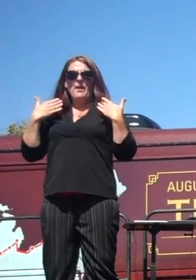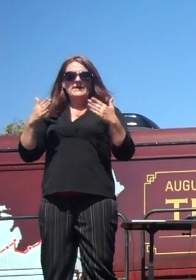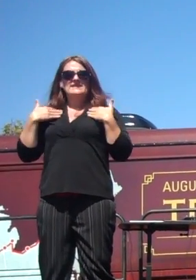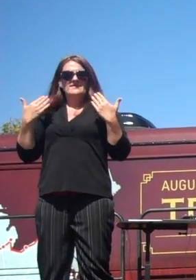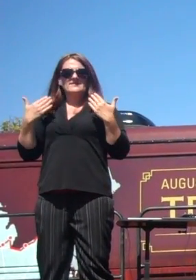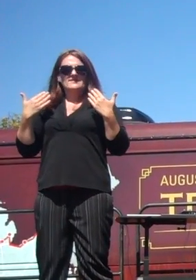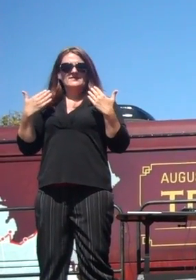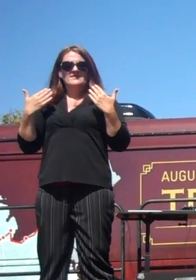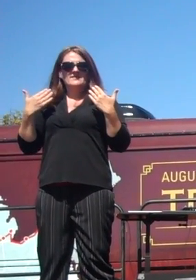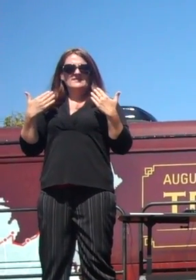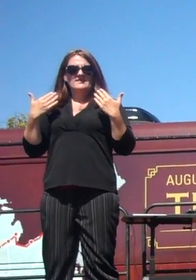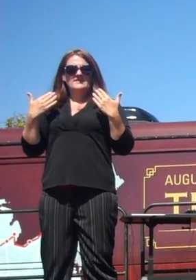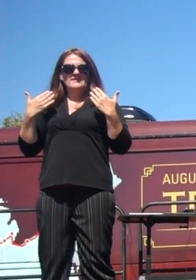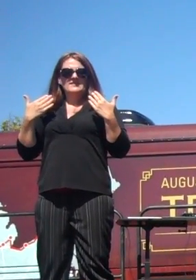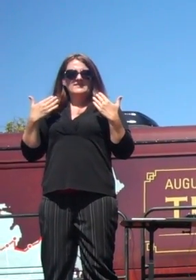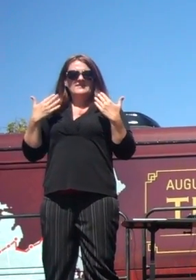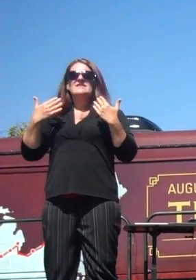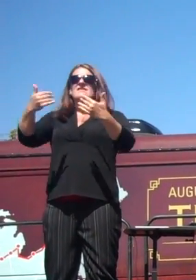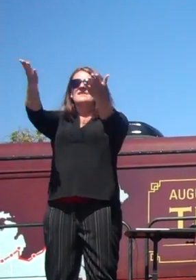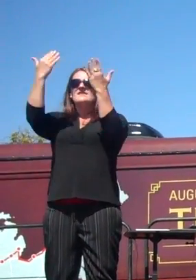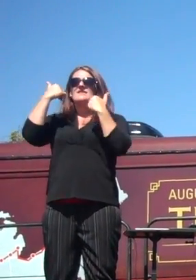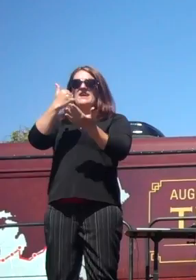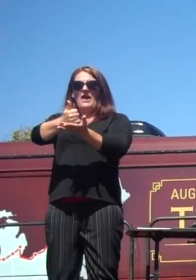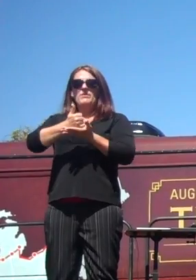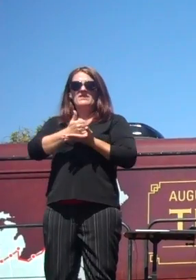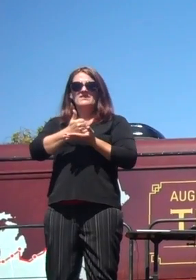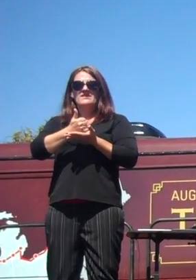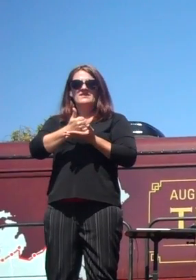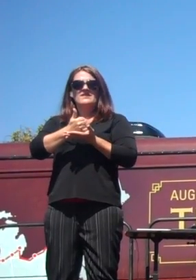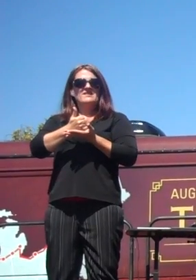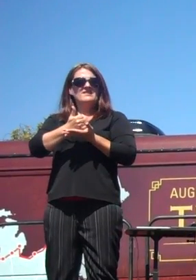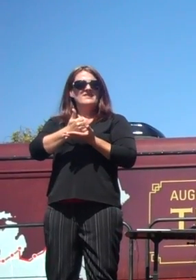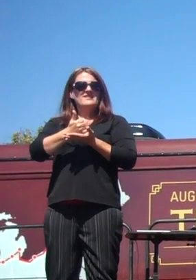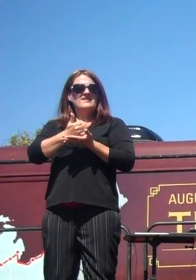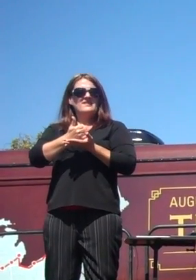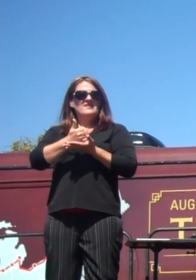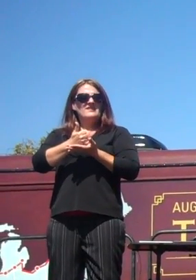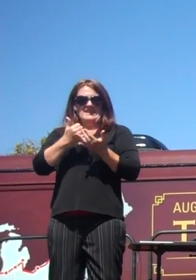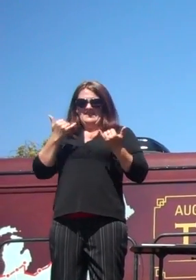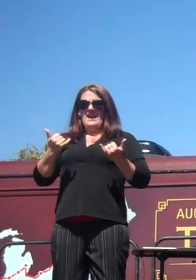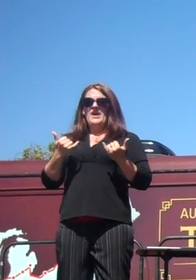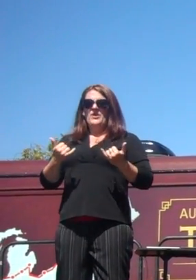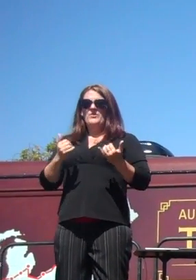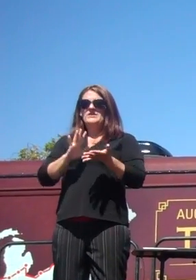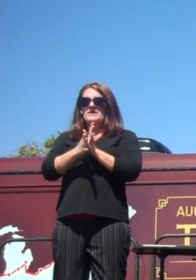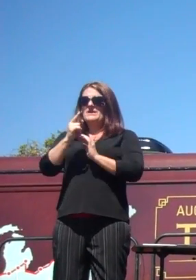happiness. Invoke His help in what has become a very